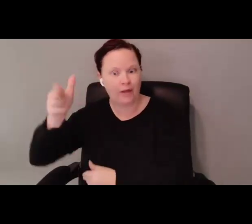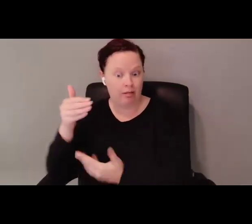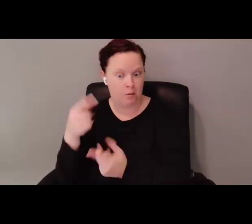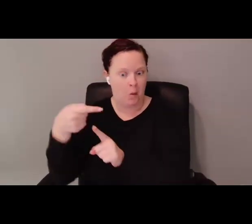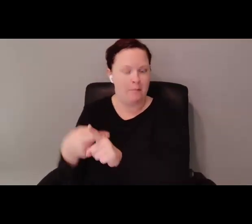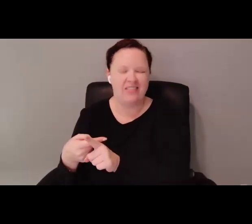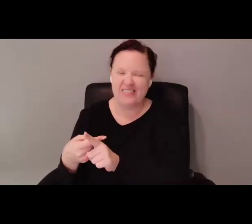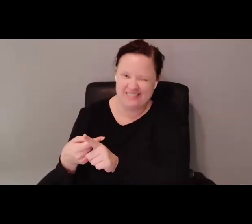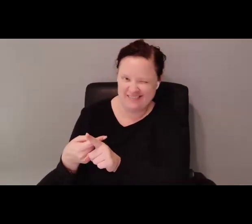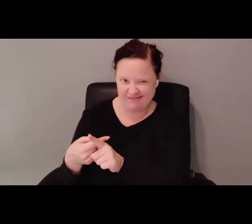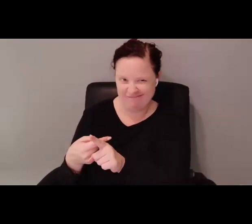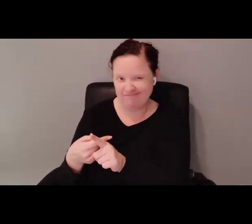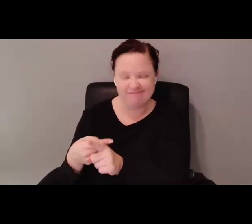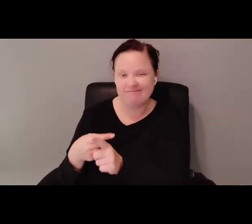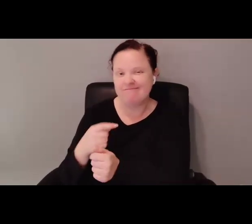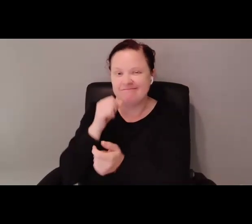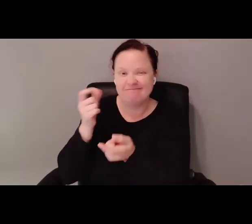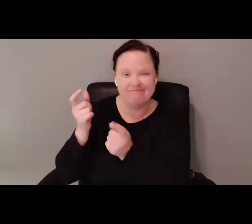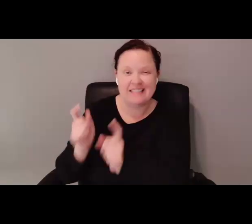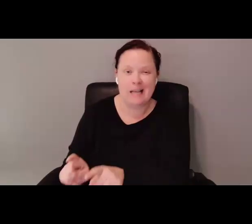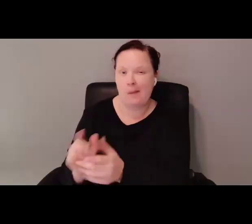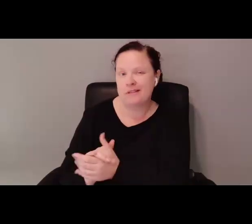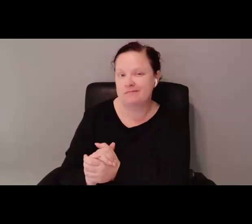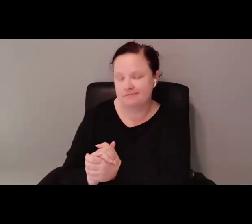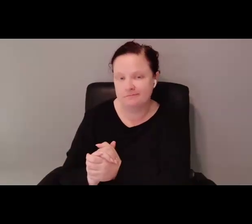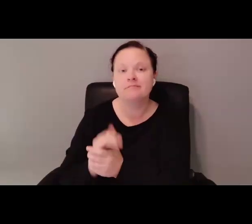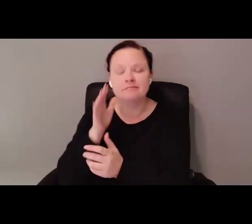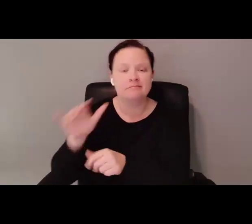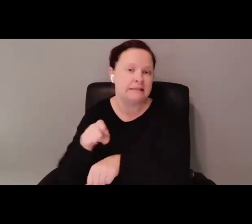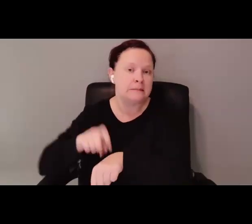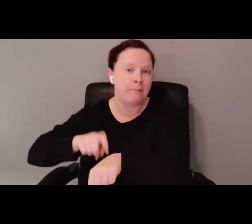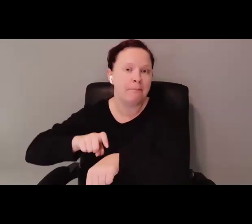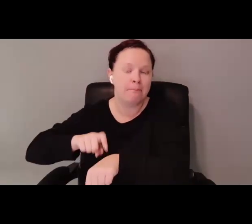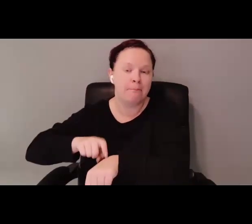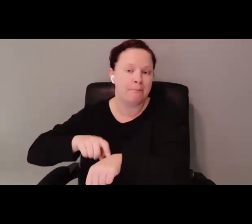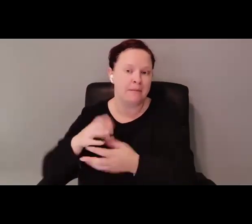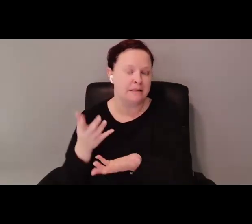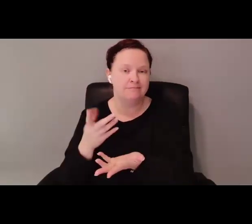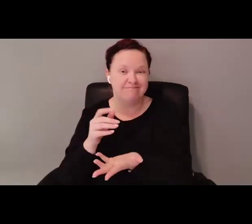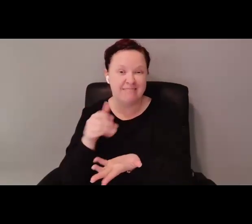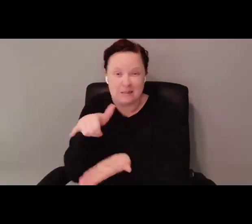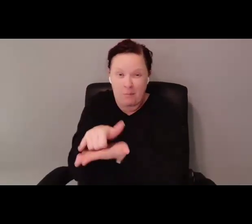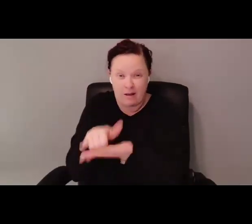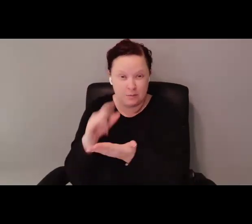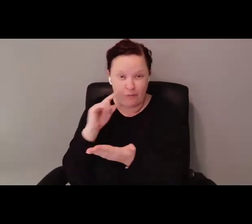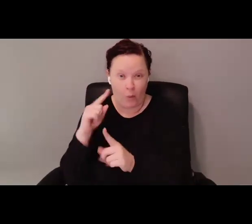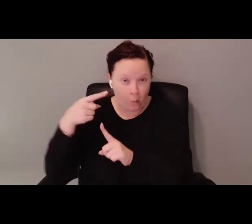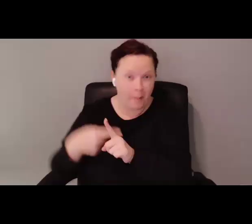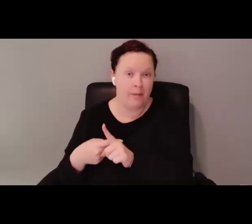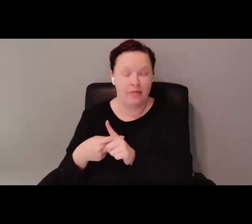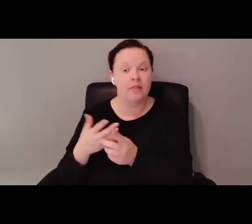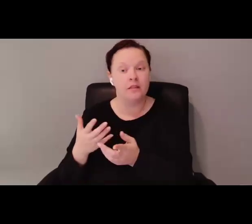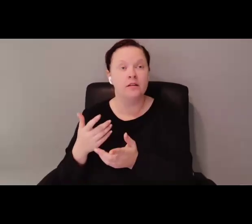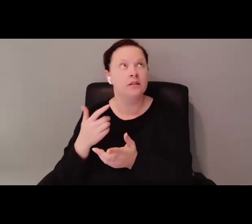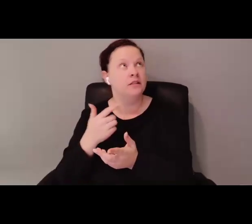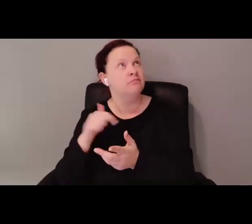month, and that doesn't happen. It just is it is not possible. I don't think. I mean, I've